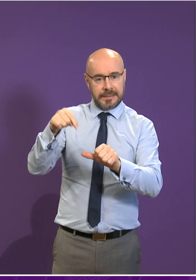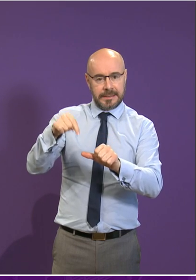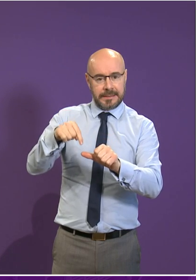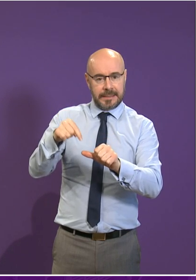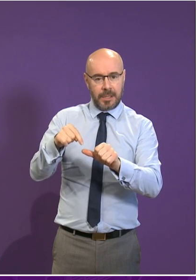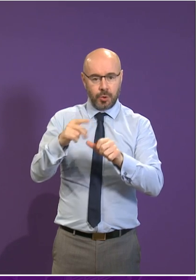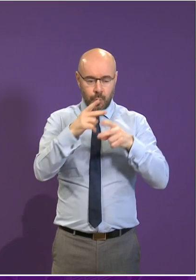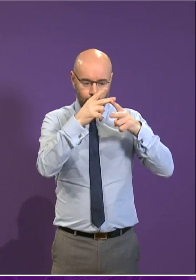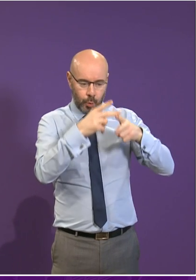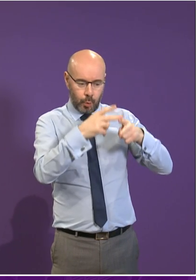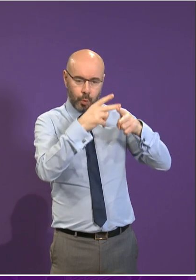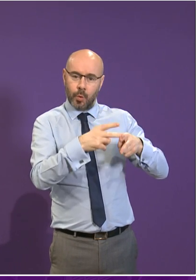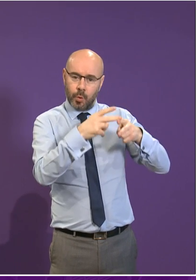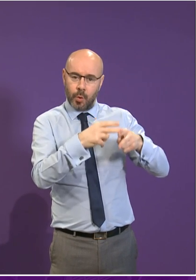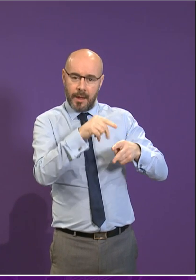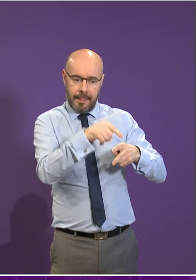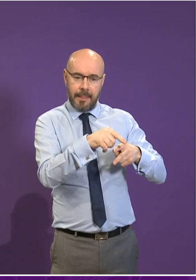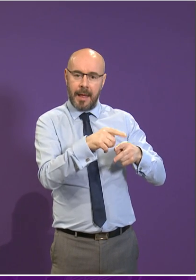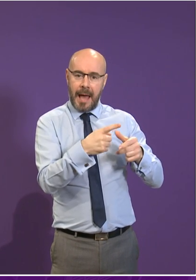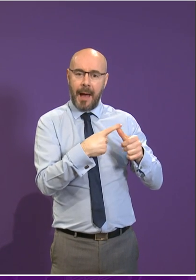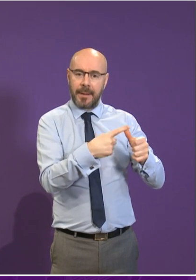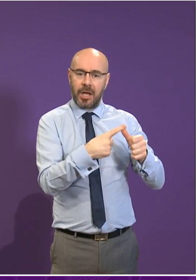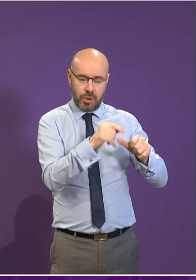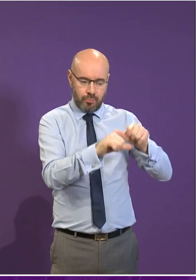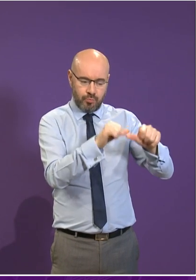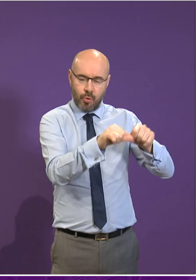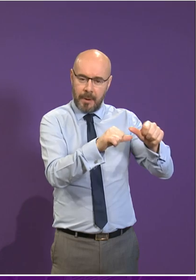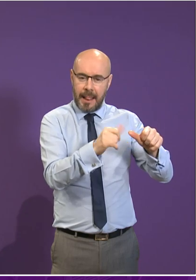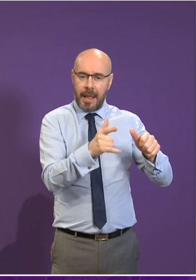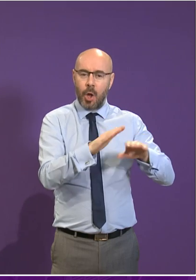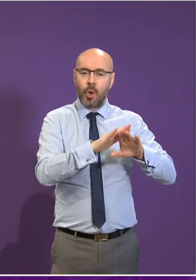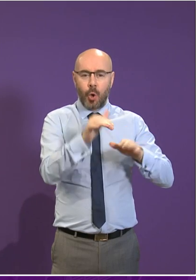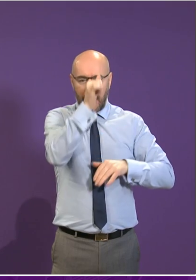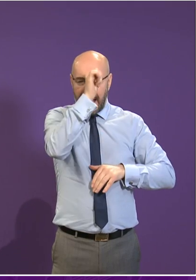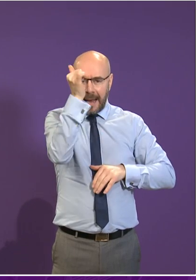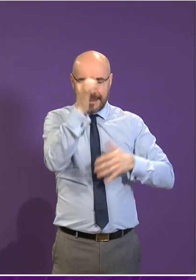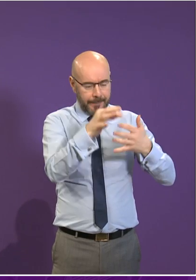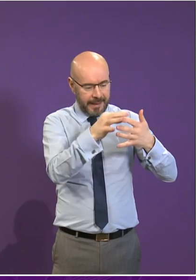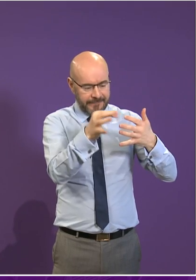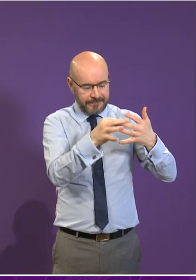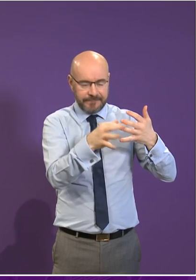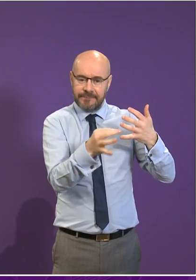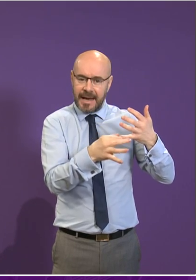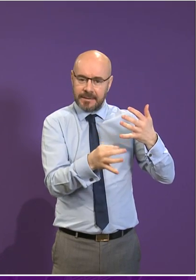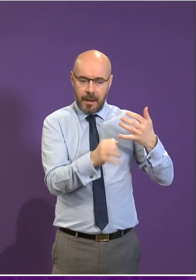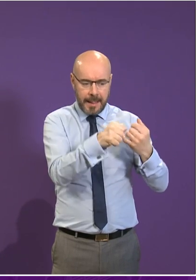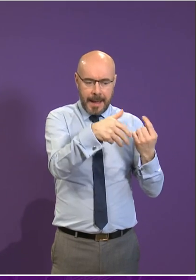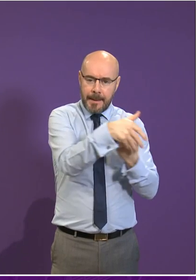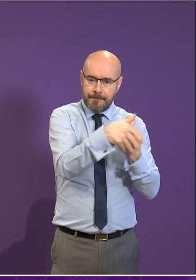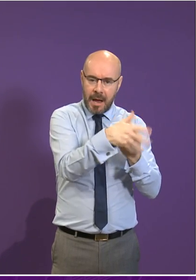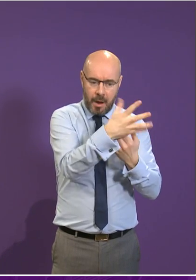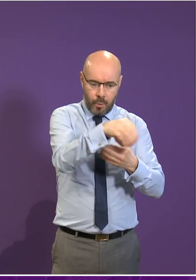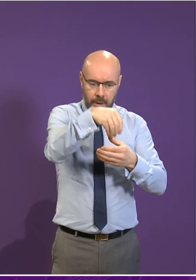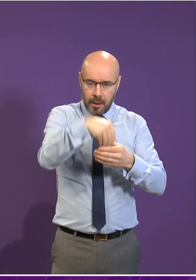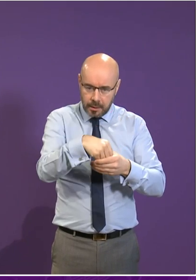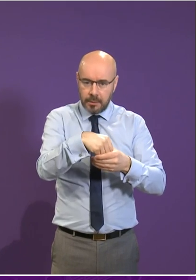examine that process of looking at non-academic factors in the contextualised admissions process. So I wonder,